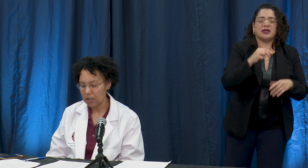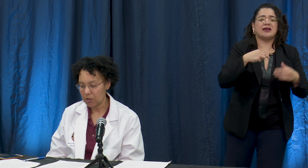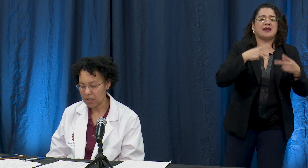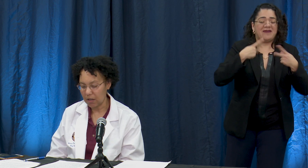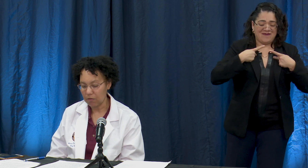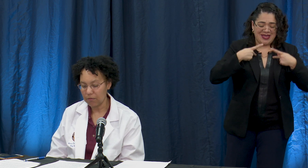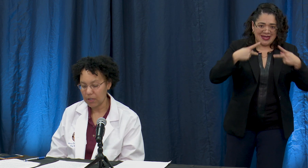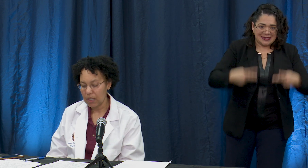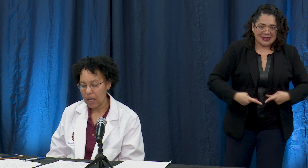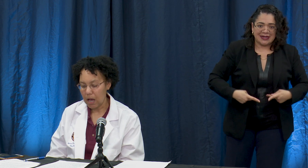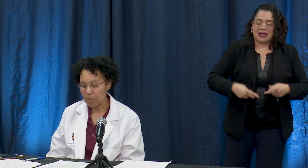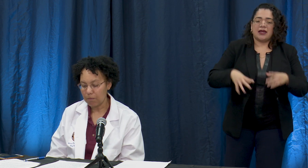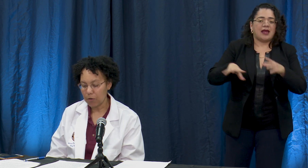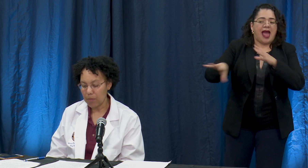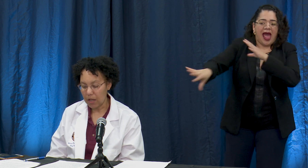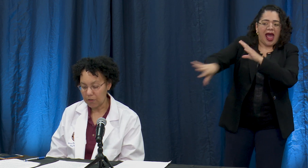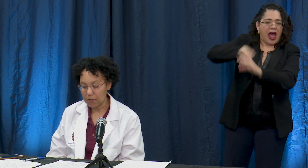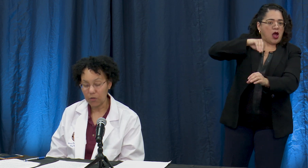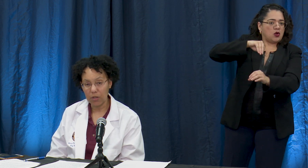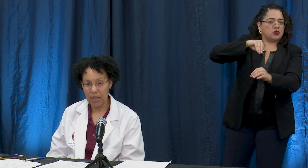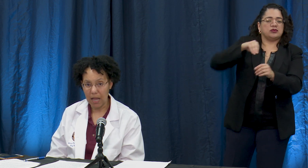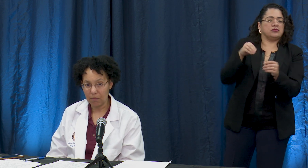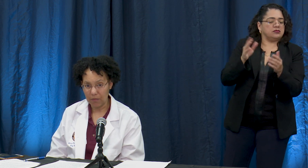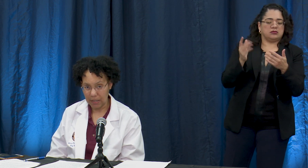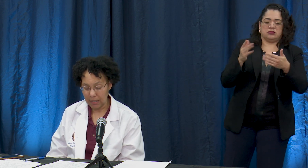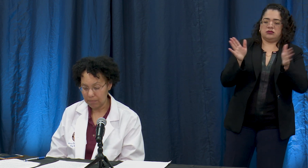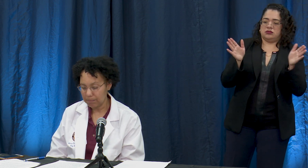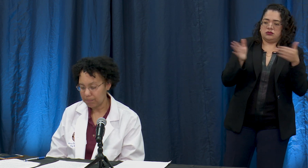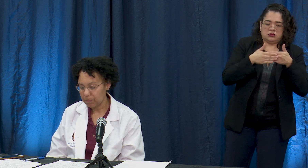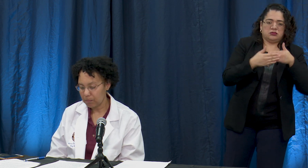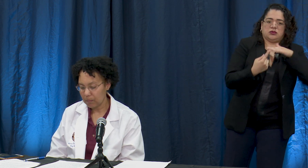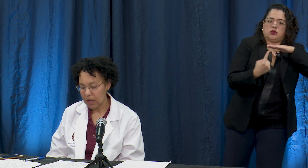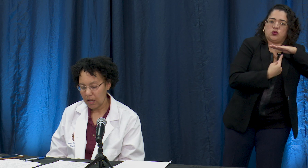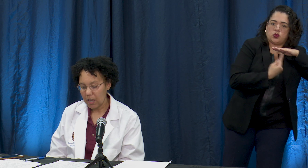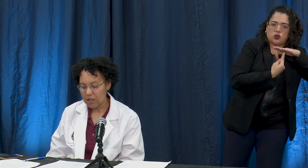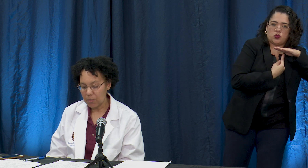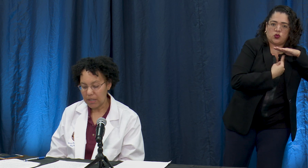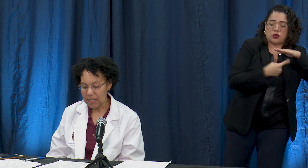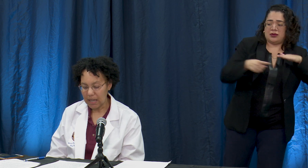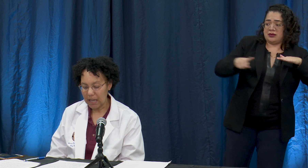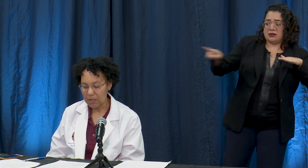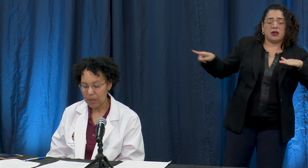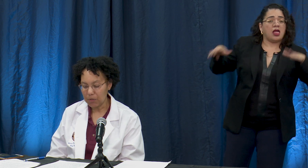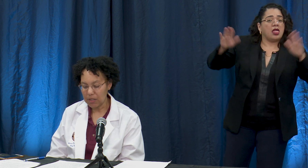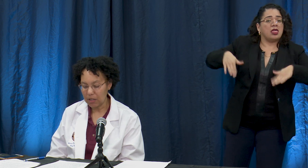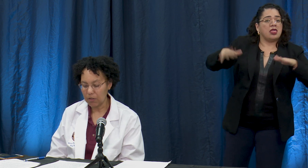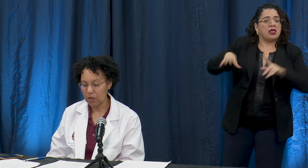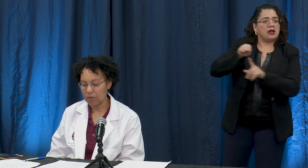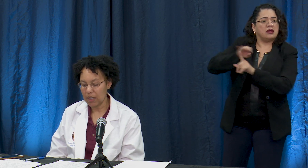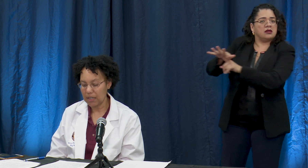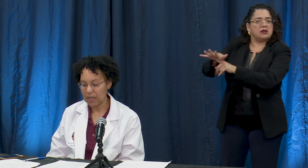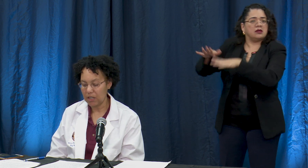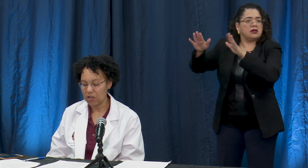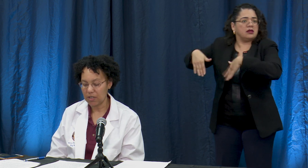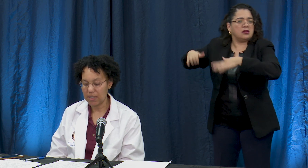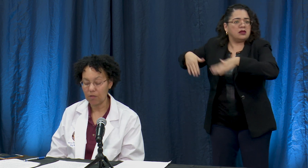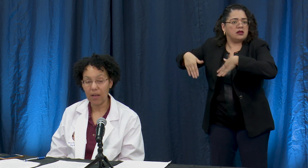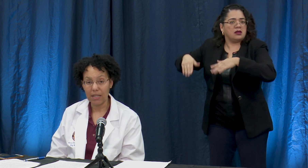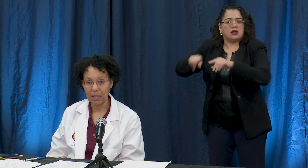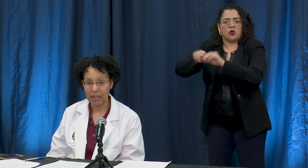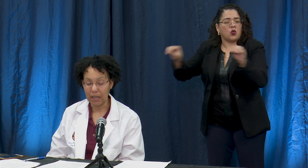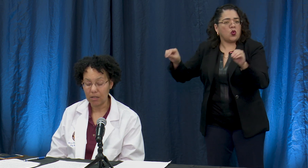separate yourself from others who are not infected. So in this case, people sick with COVID-19